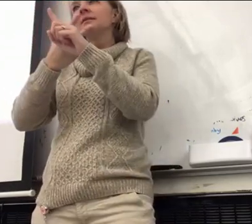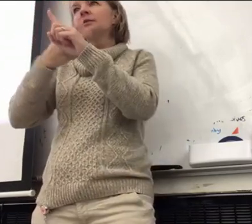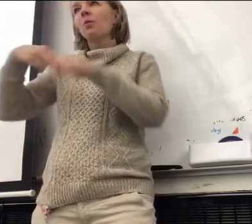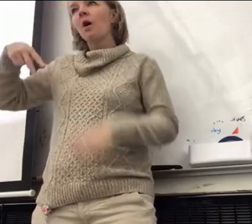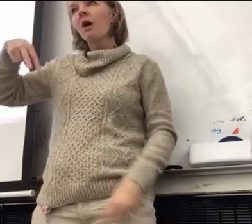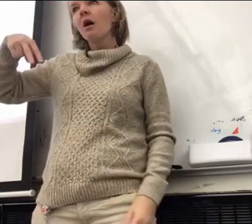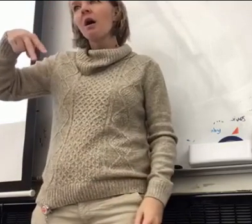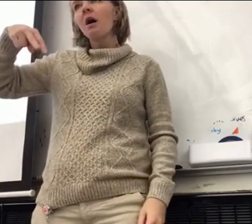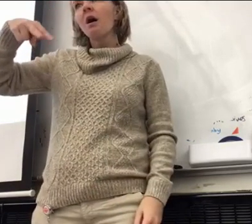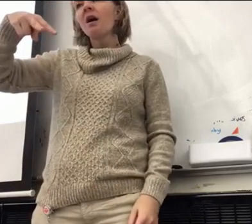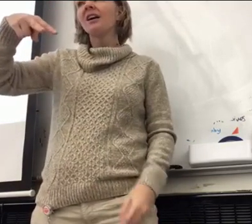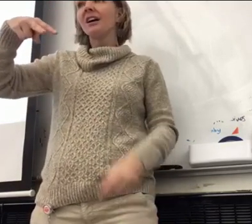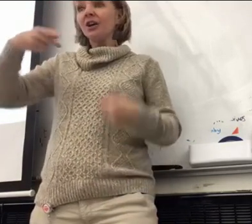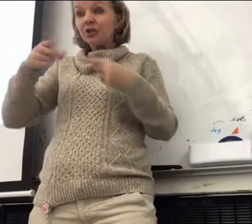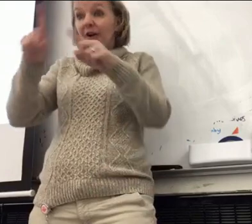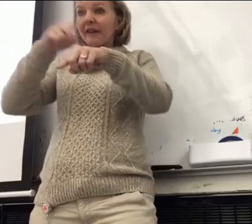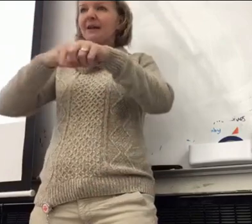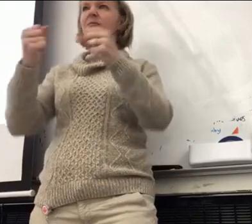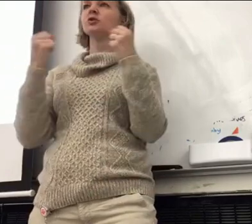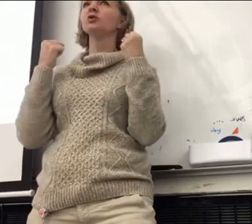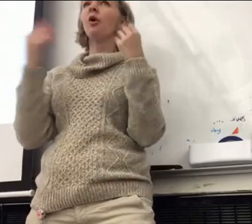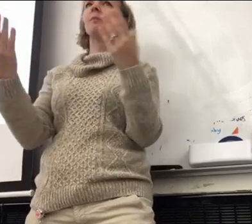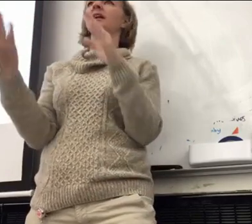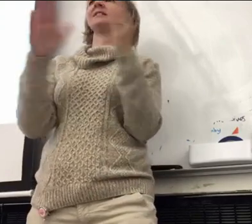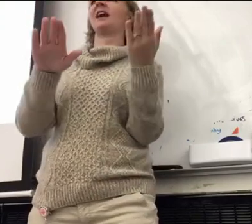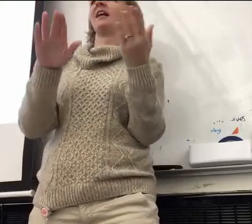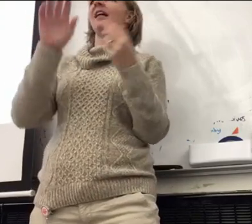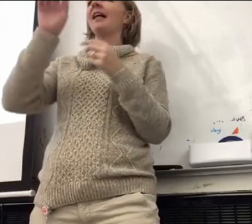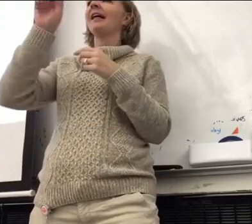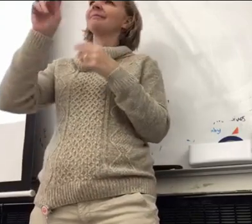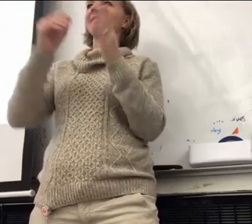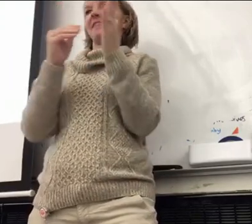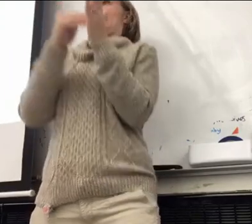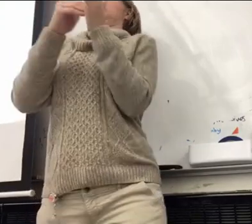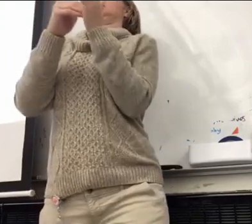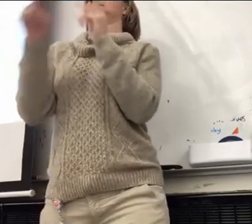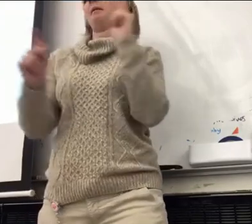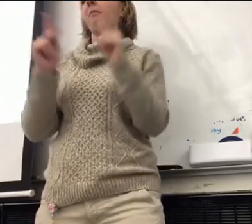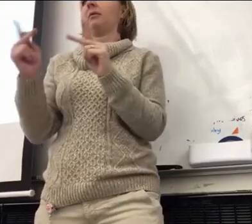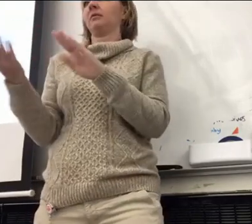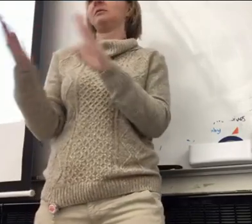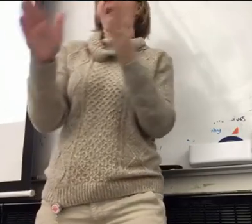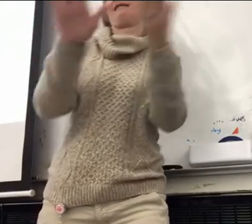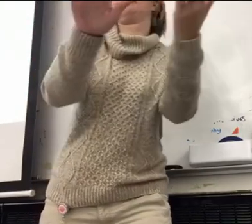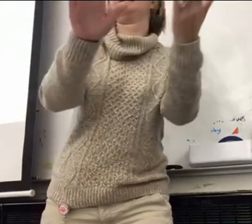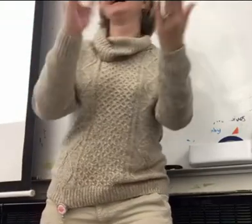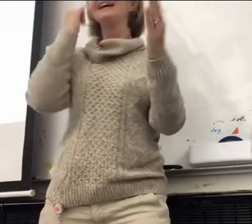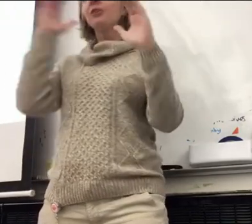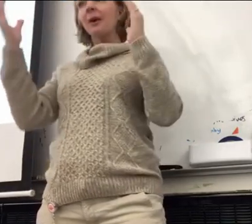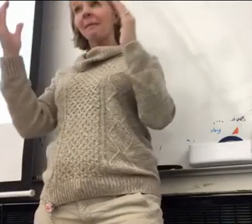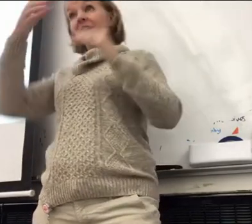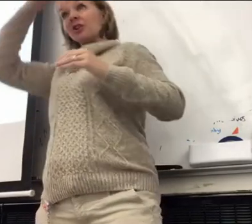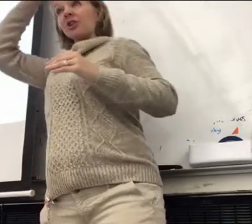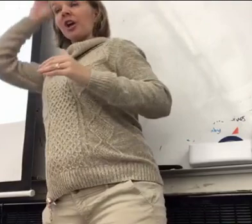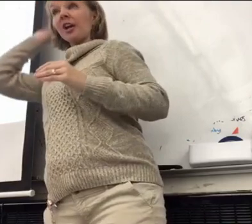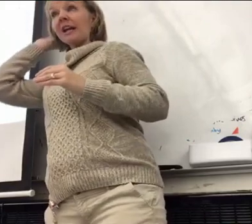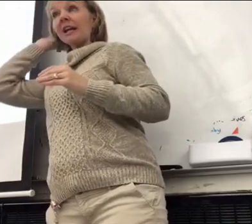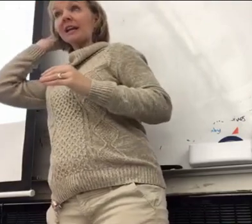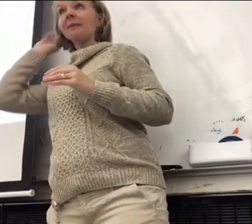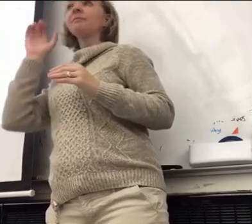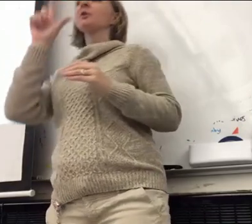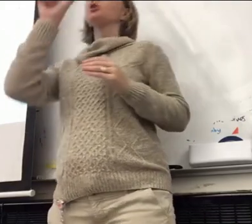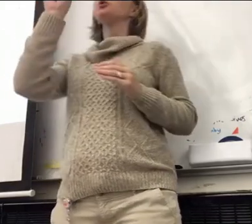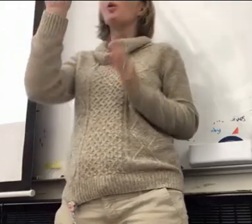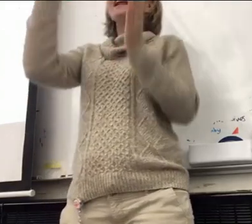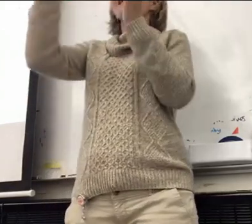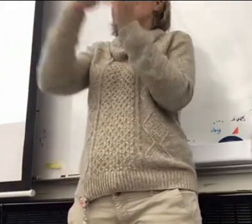this time, thousands are going to die. This is a chart of approximately people who are going to die. If you compare the Cherokee, 20,000